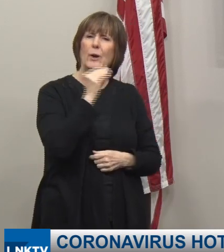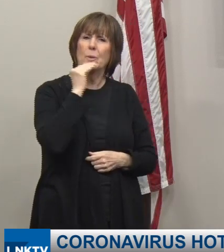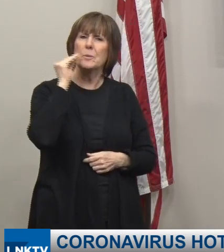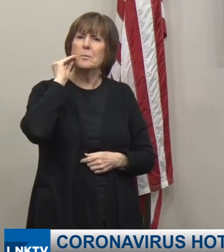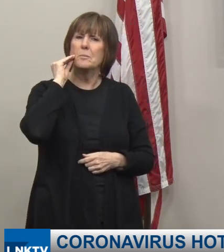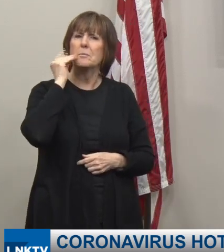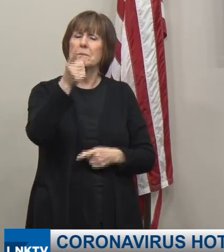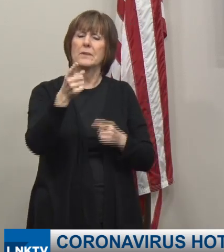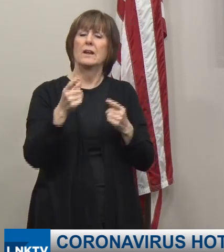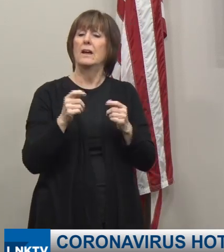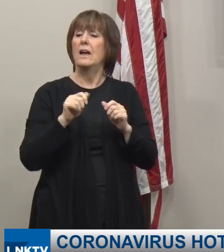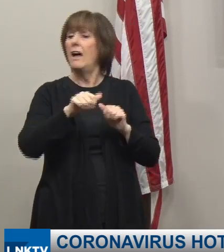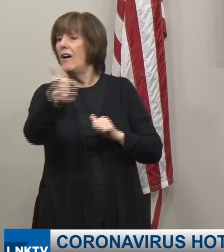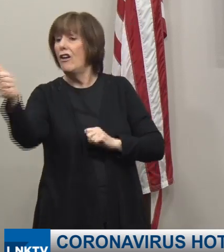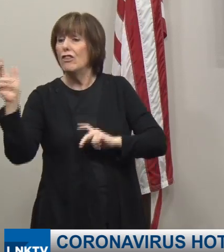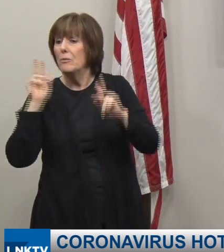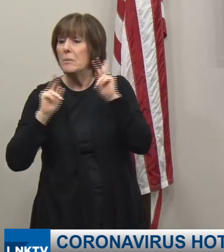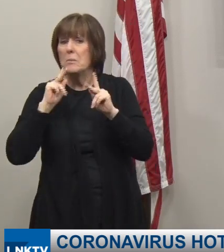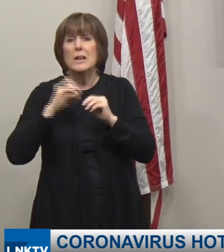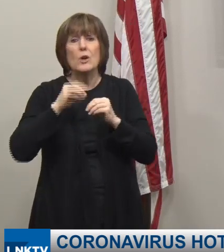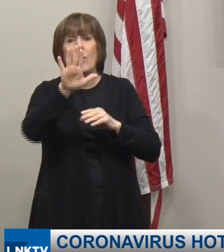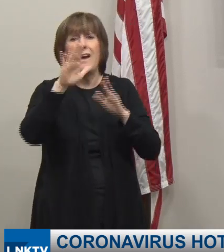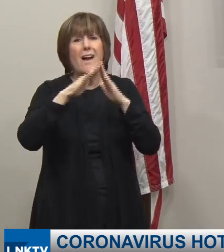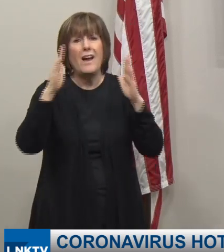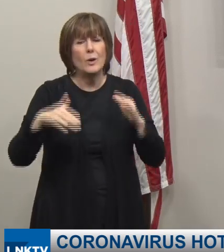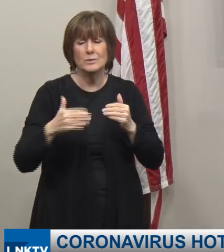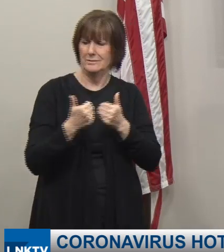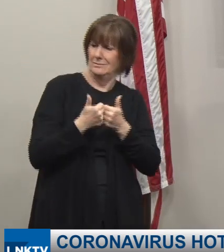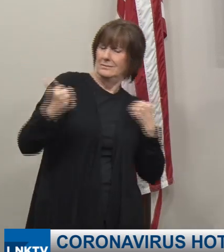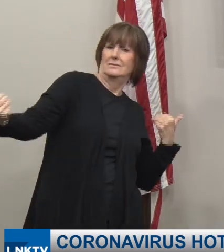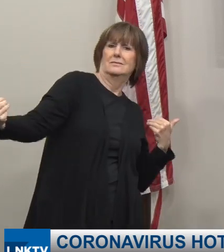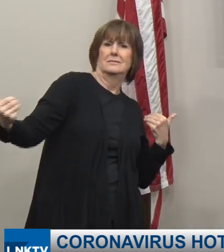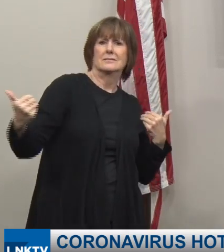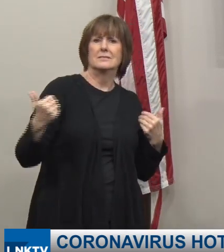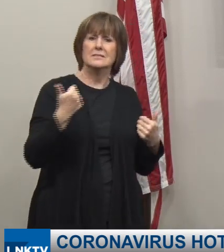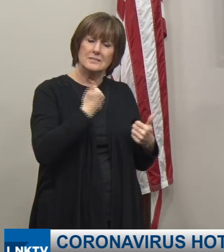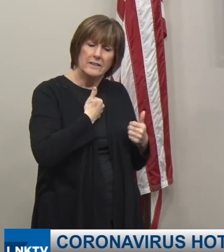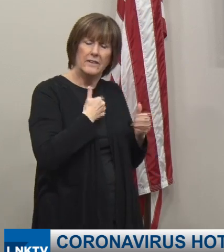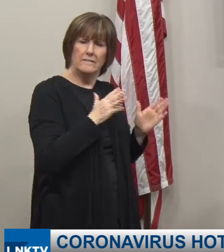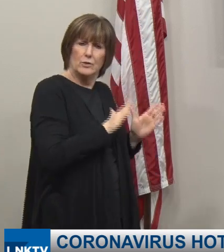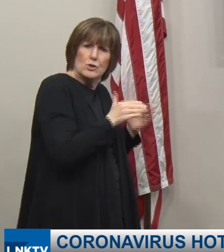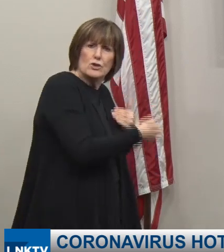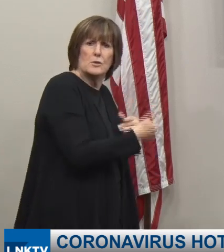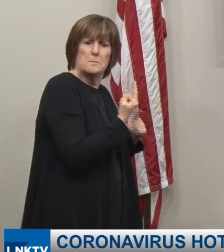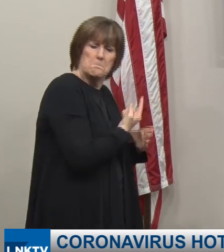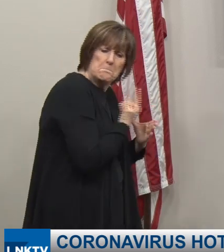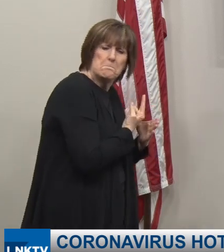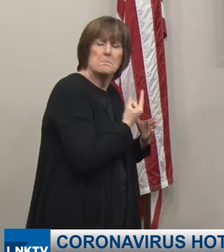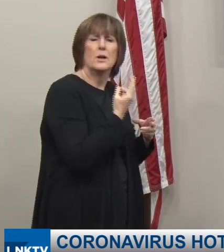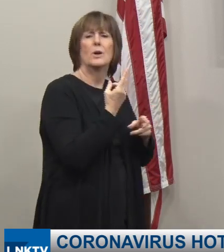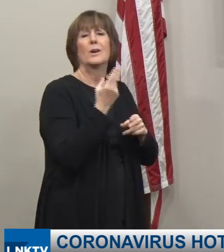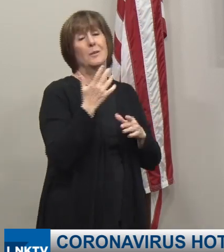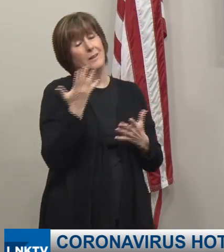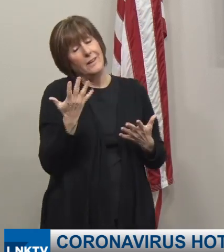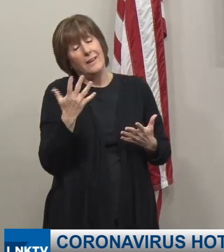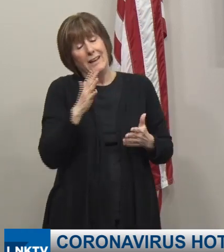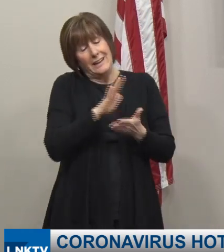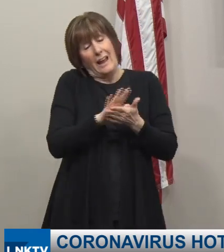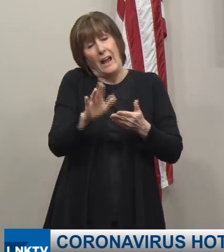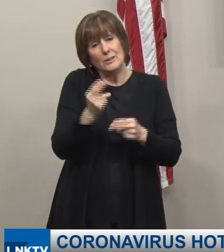to separate yourself from everyone else in the household. That means isolating yourself in a separate room and ideally using a separate